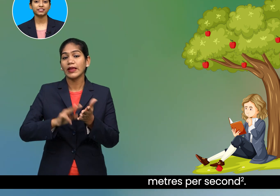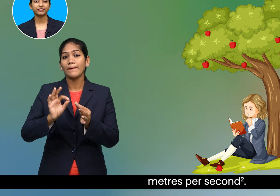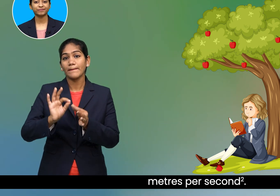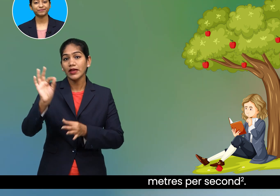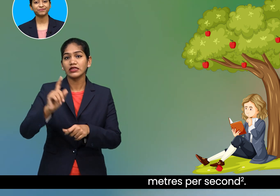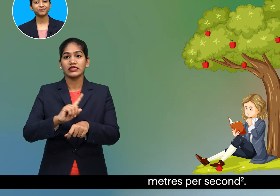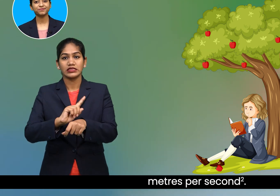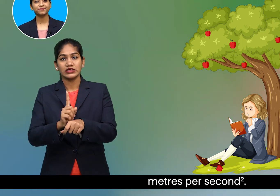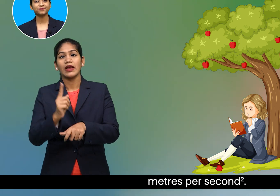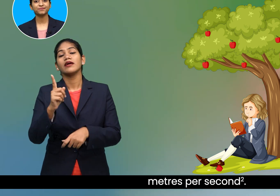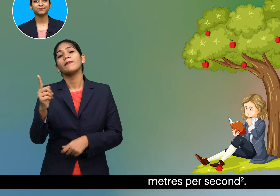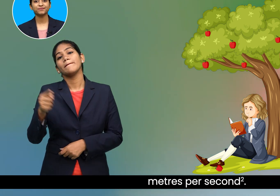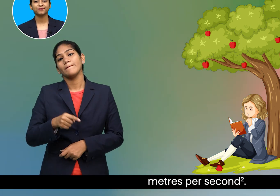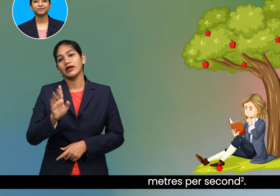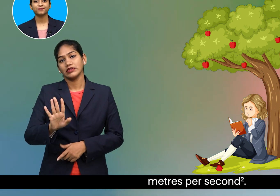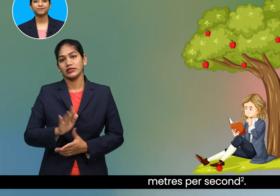second.